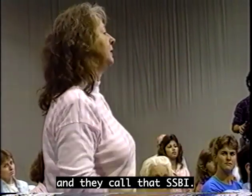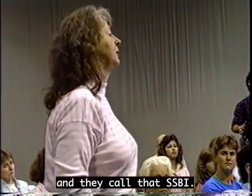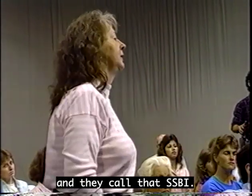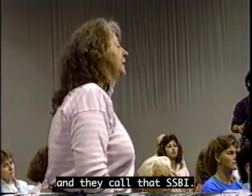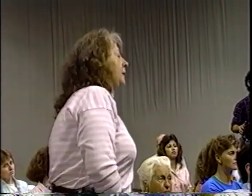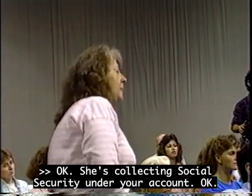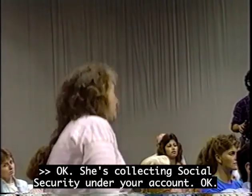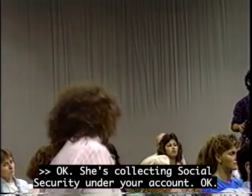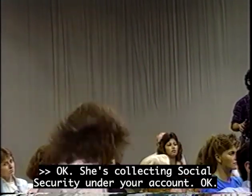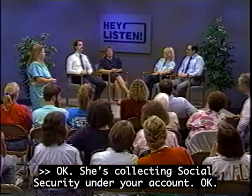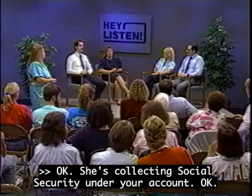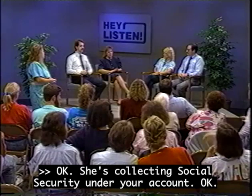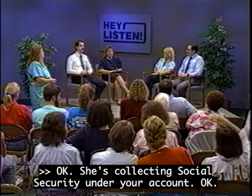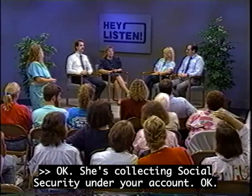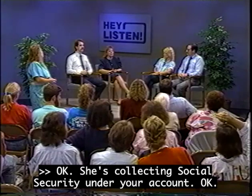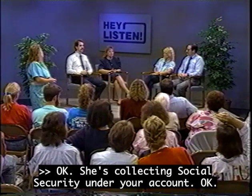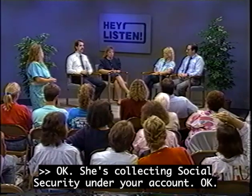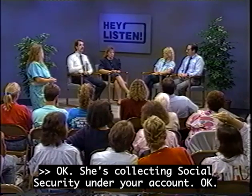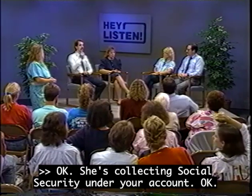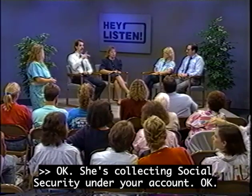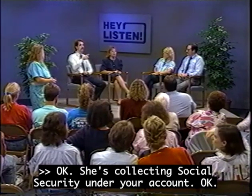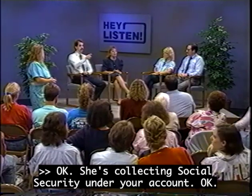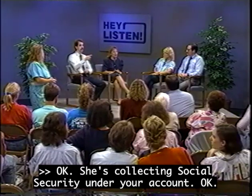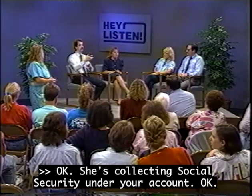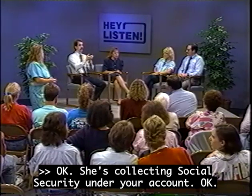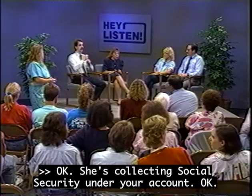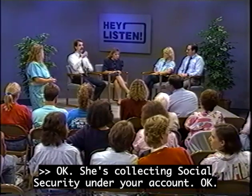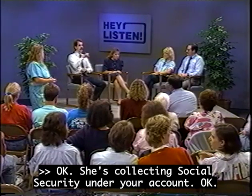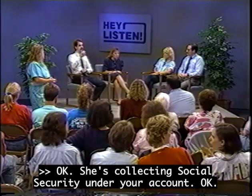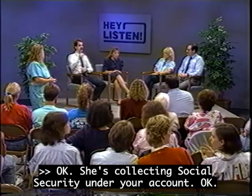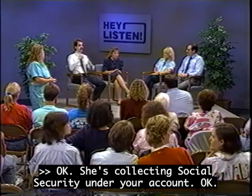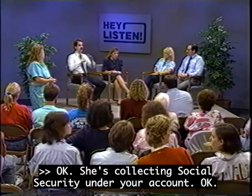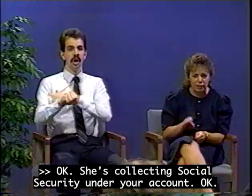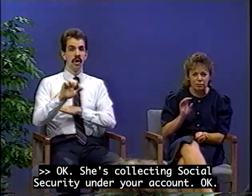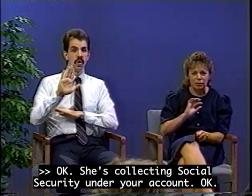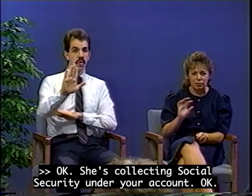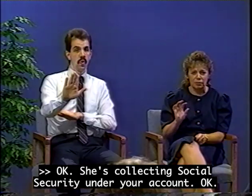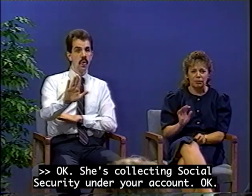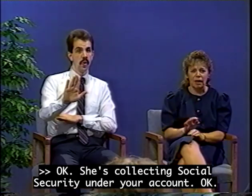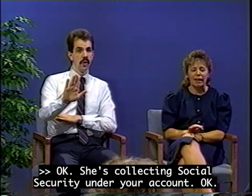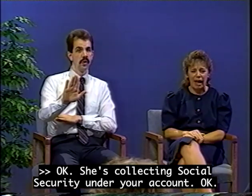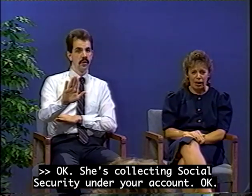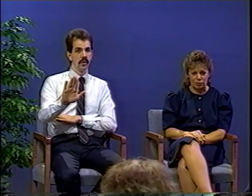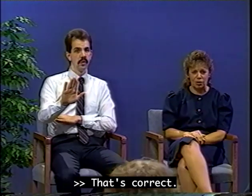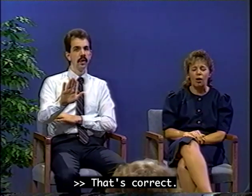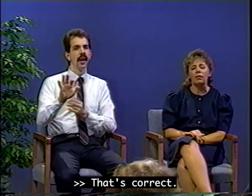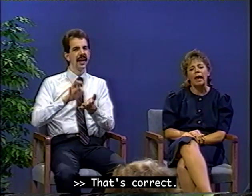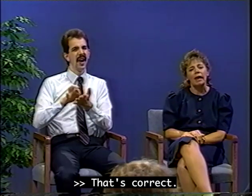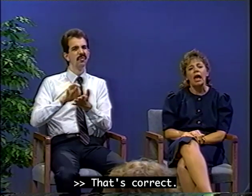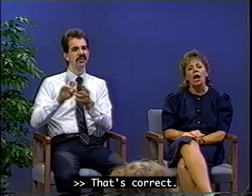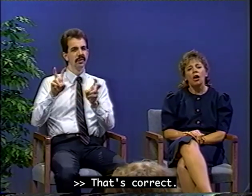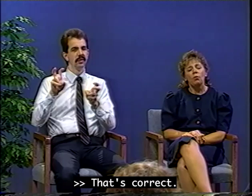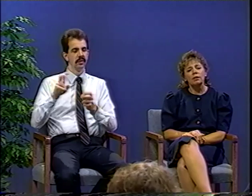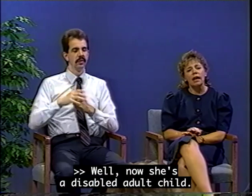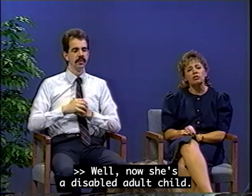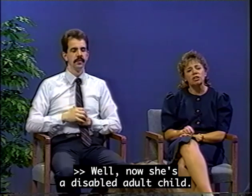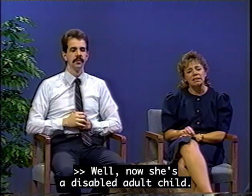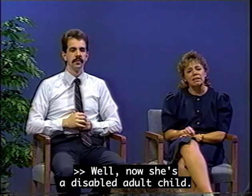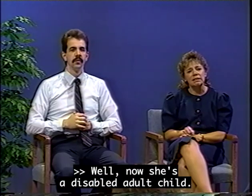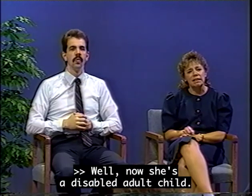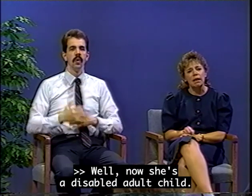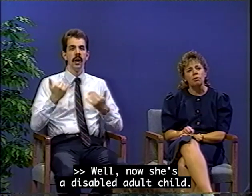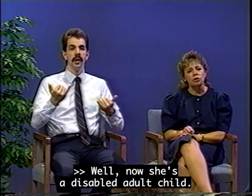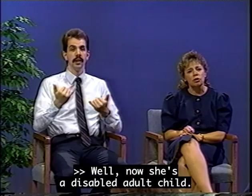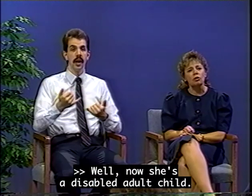call that SSBI. Okay, she's collecting Social Security under your account. Okay. That's correct. Well, now